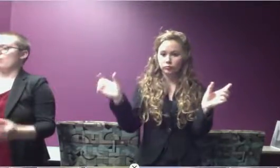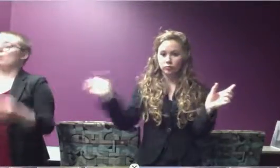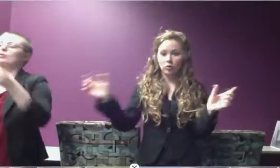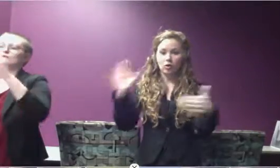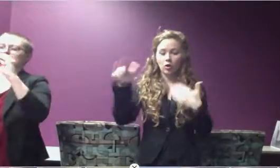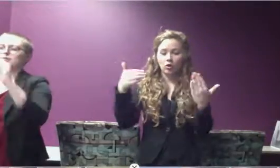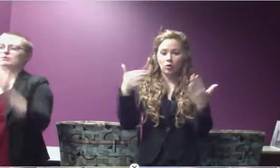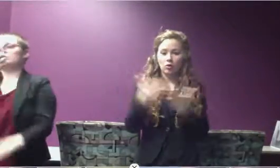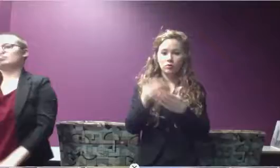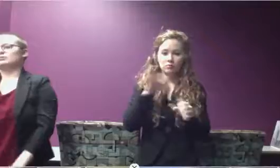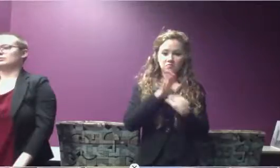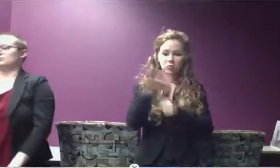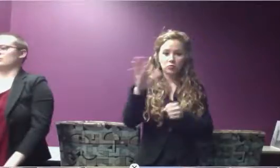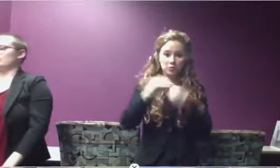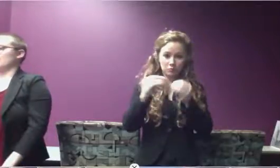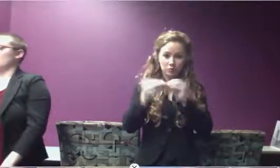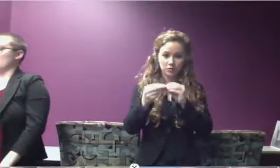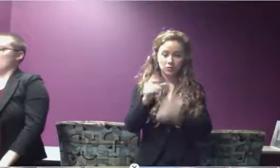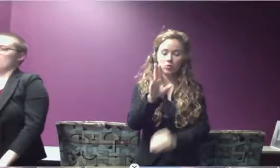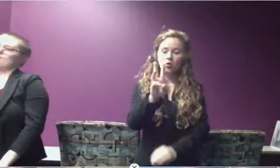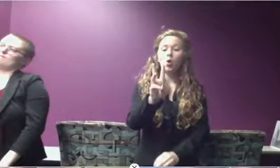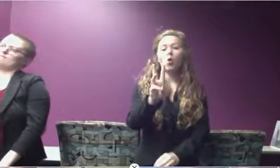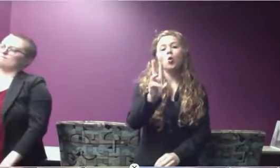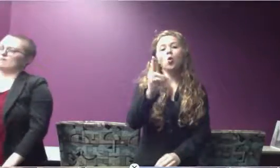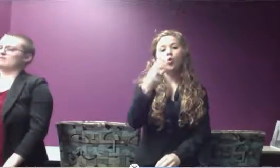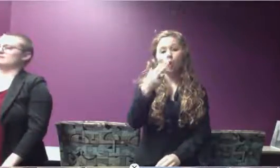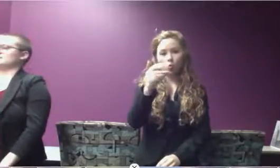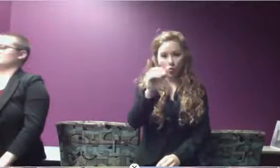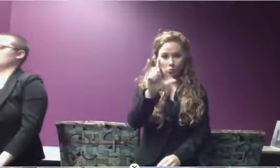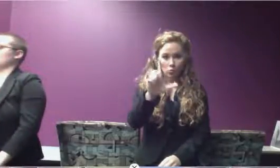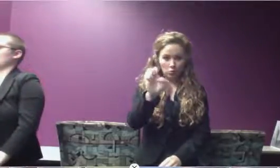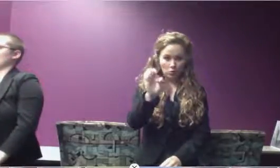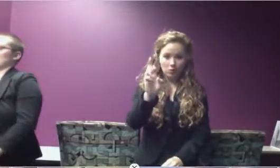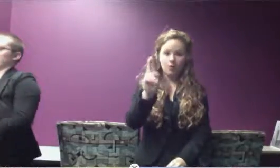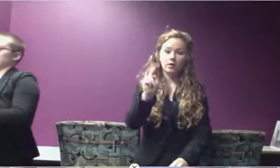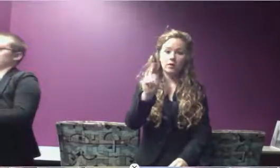So next we have all of our units together.